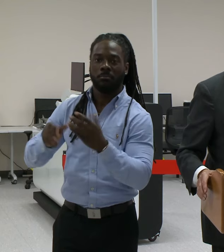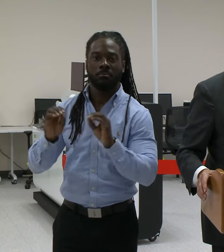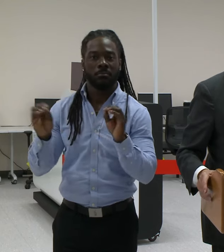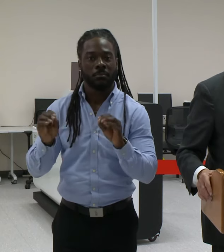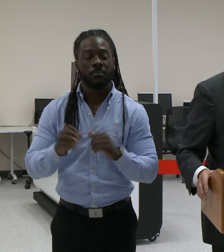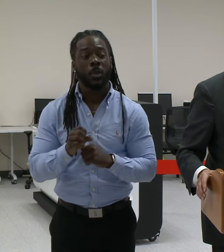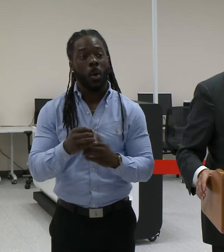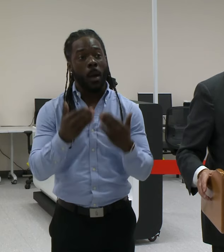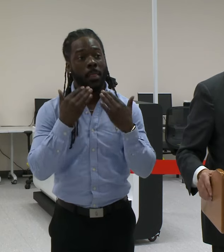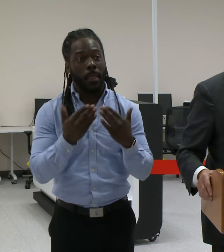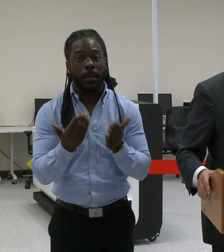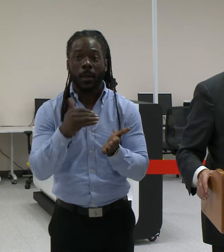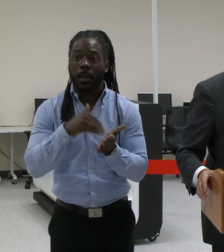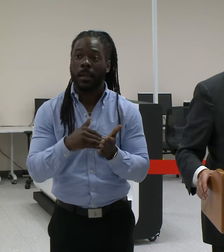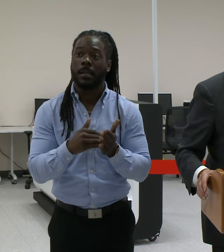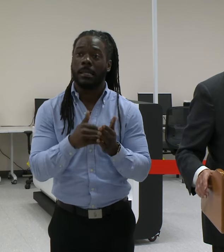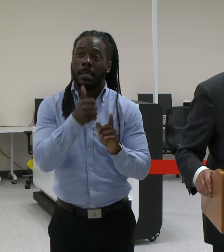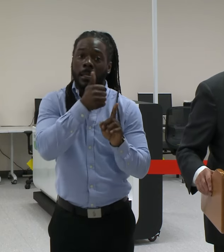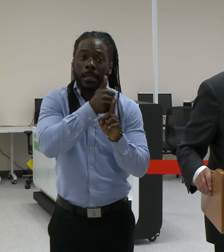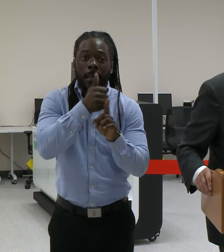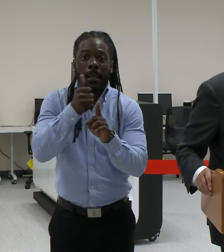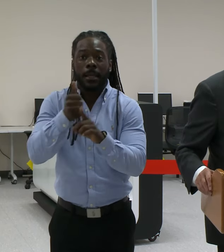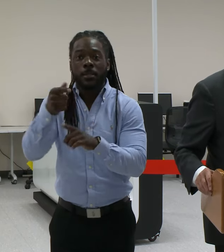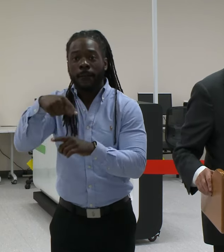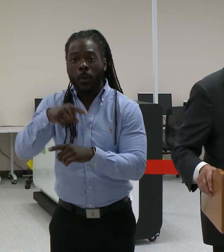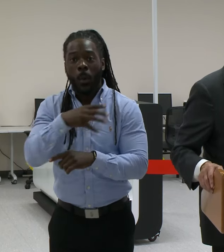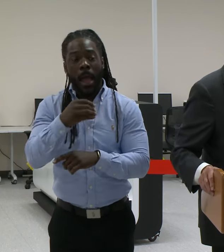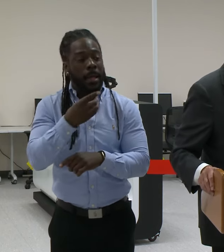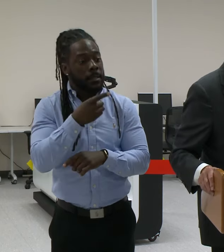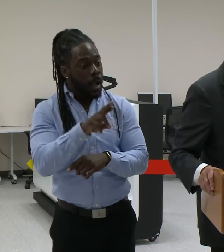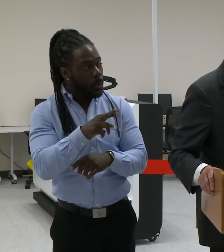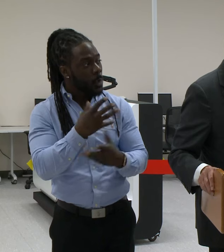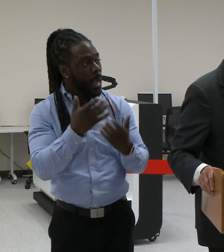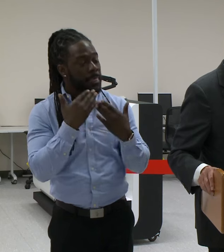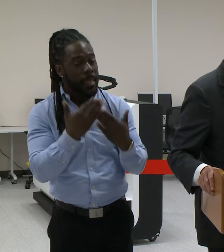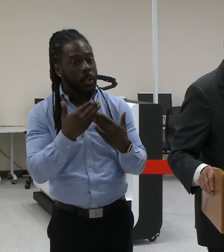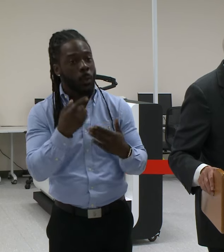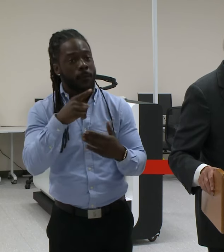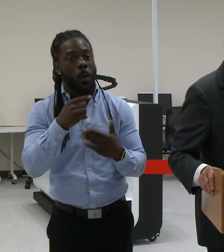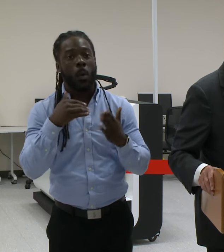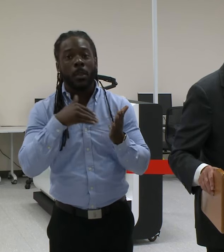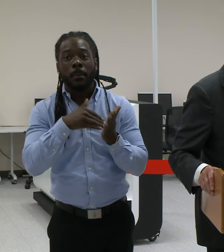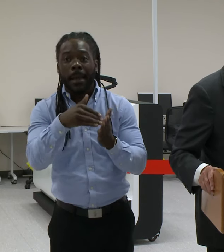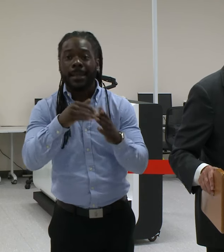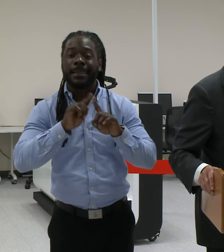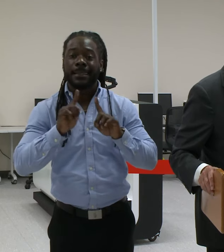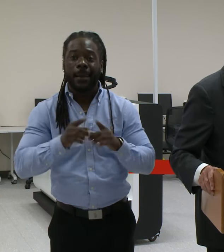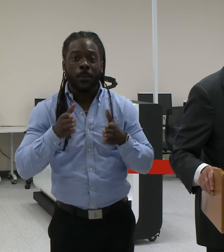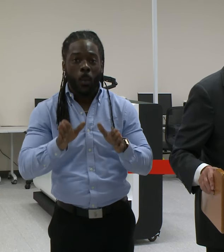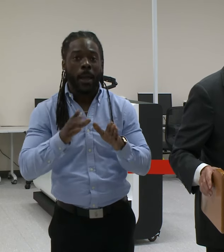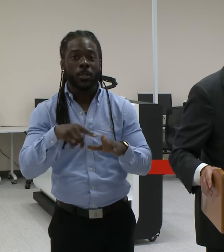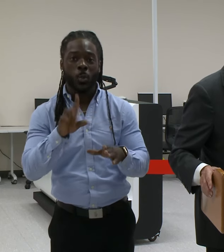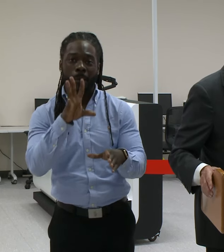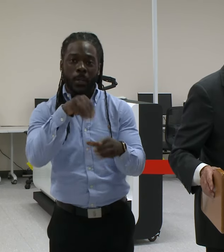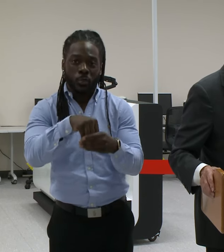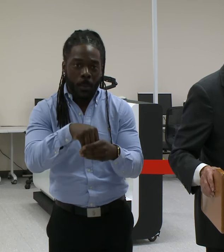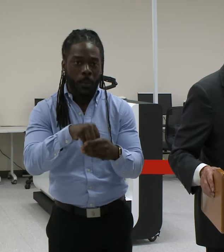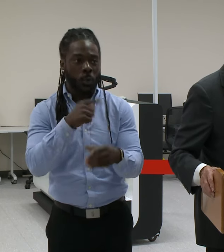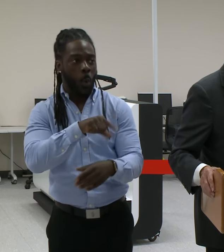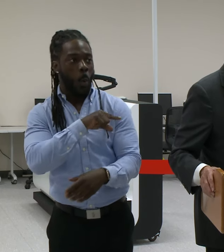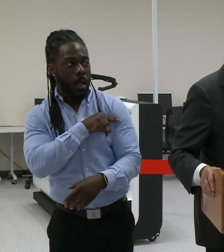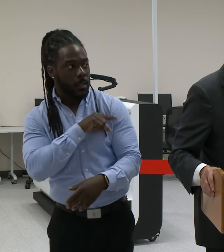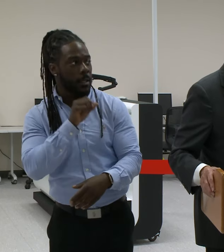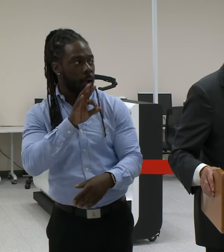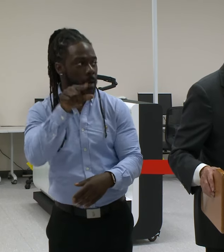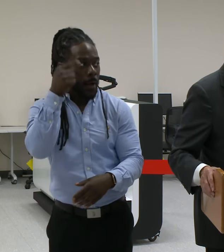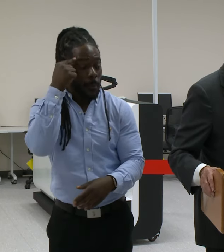I thank each and every one of you. And Doctor, I thank you for the many ways in which you have contributed to the quality of